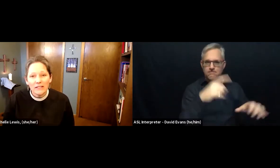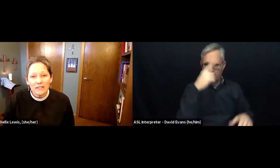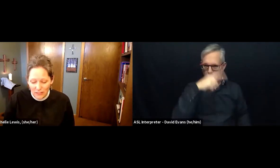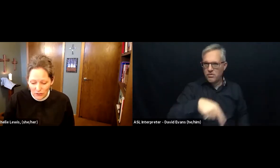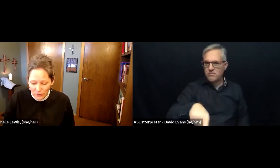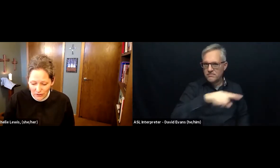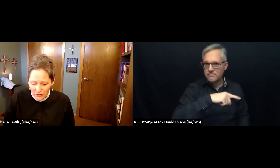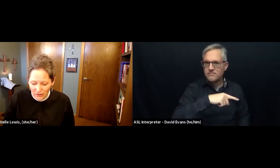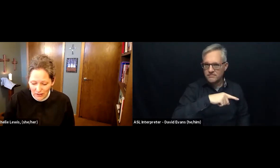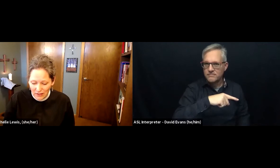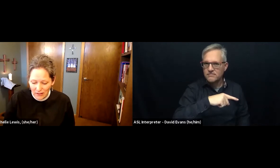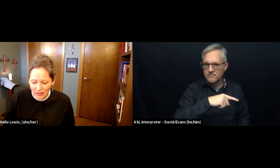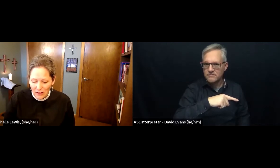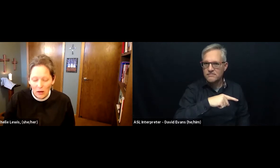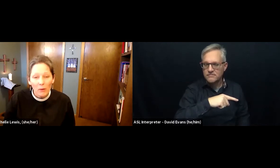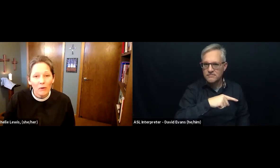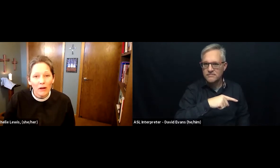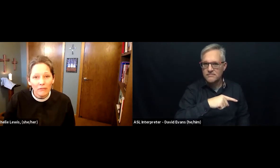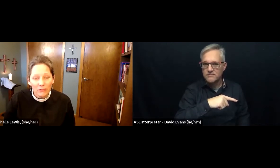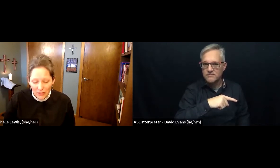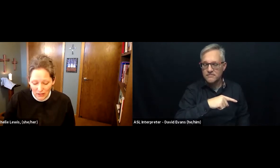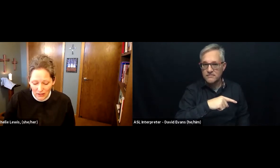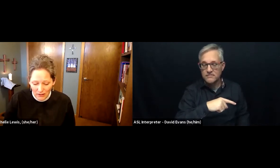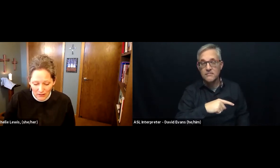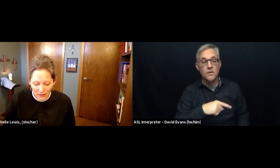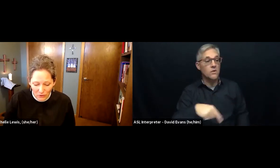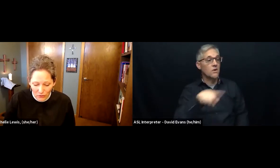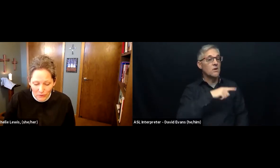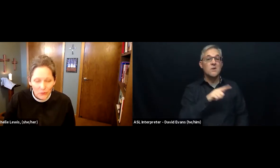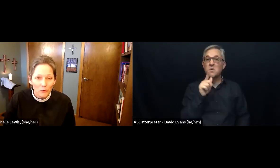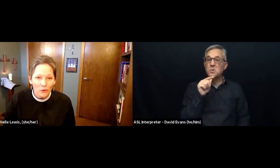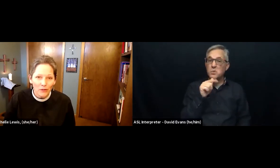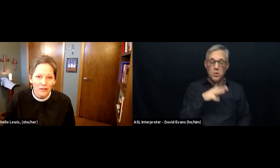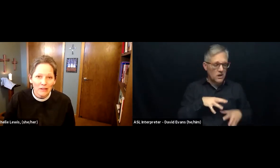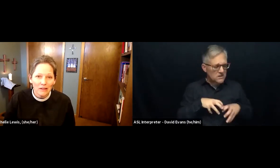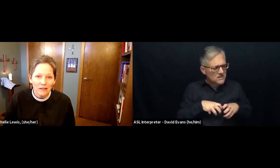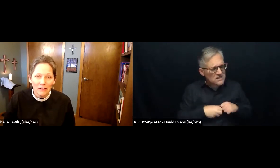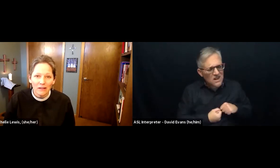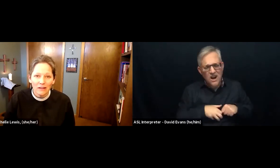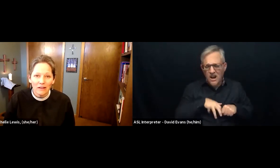God is concerned about comforting those who mourn